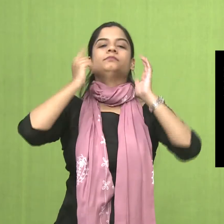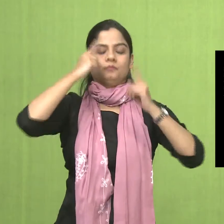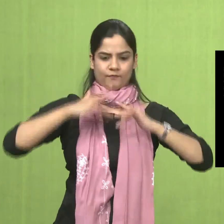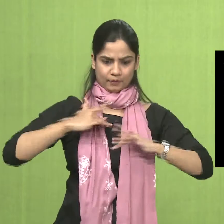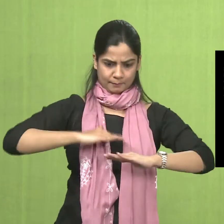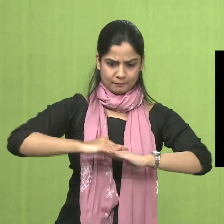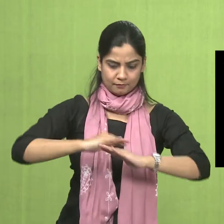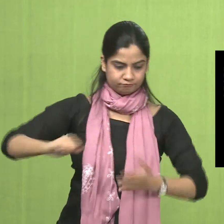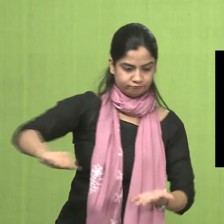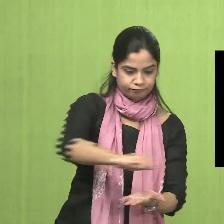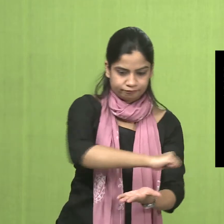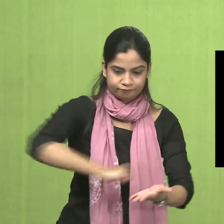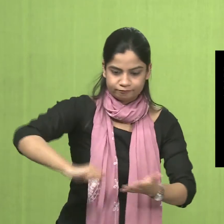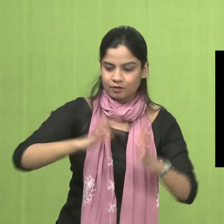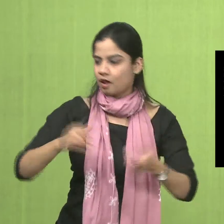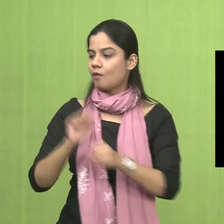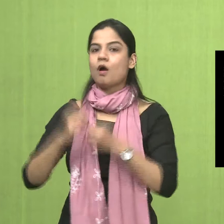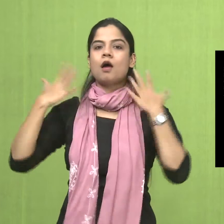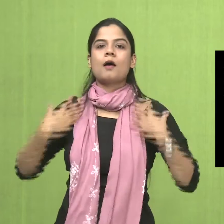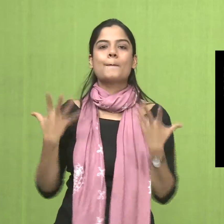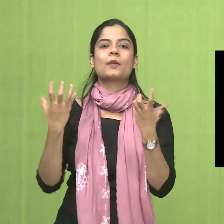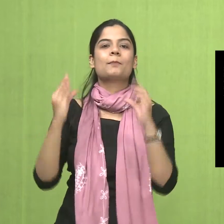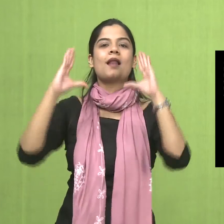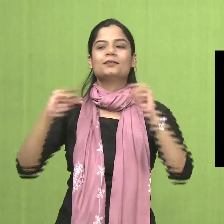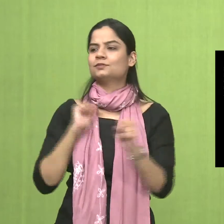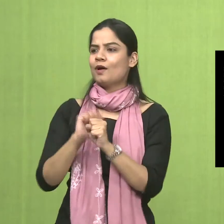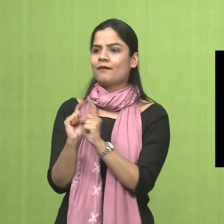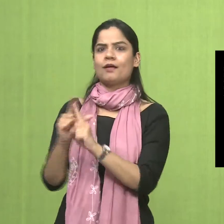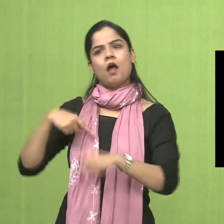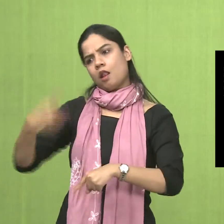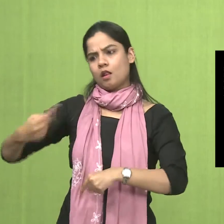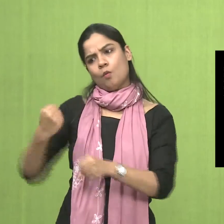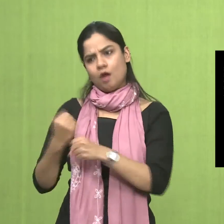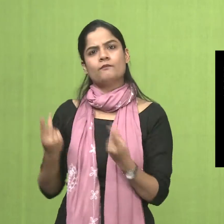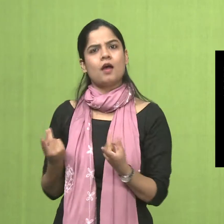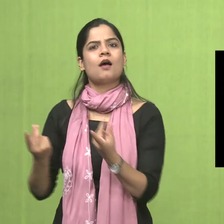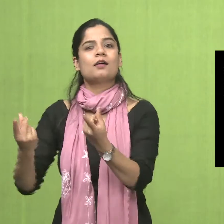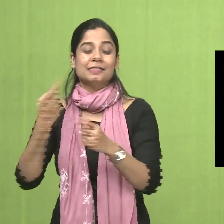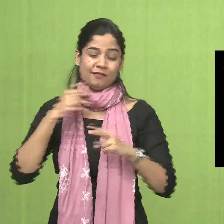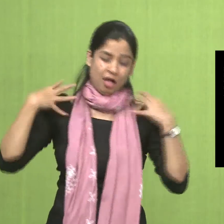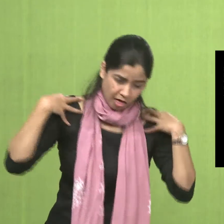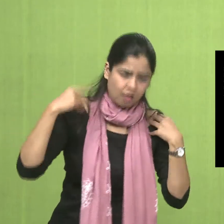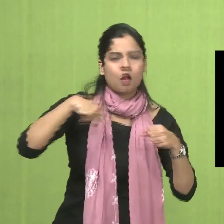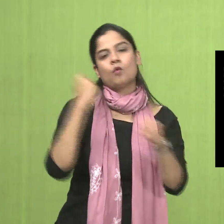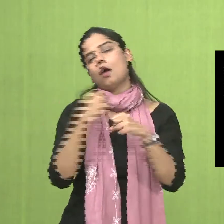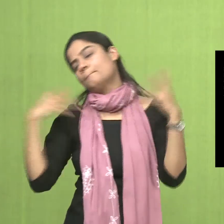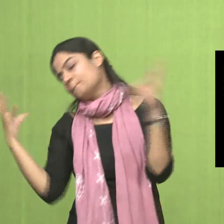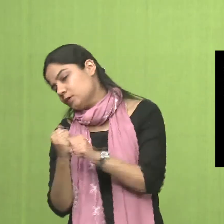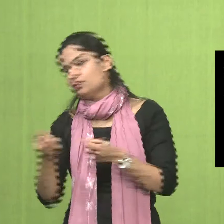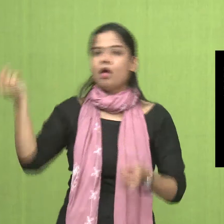etc. So always use some things which are at your height so that your energy is also saved, your work is faster and your body aches